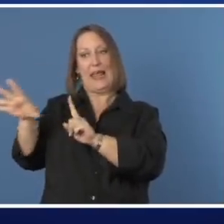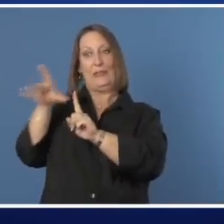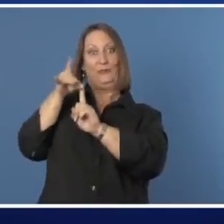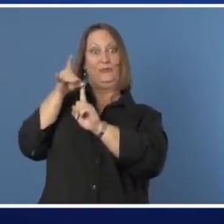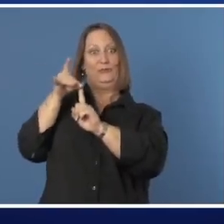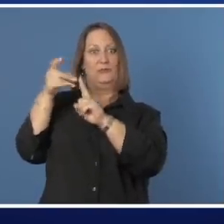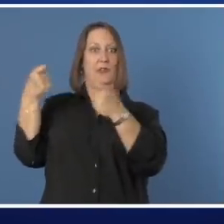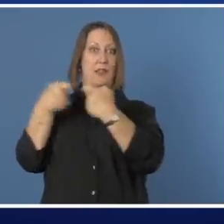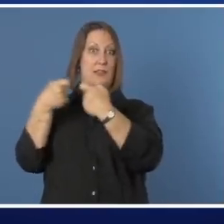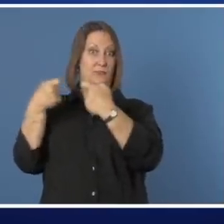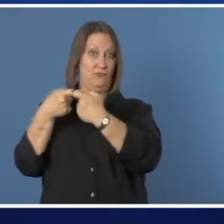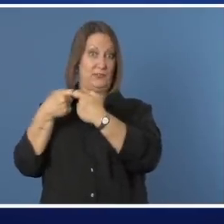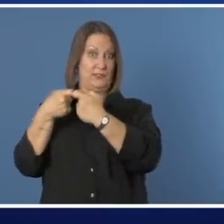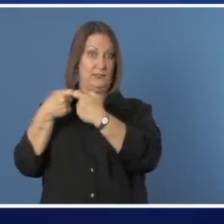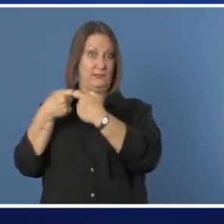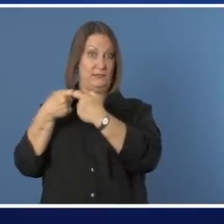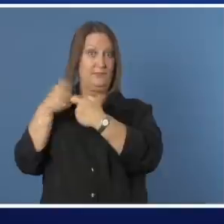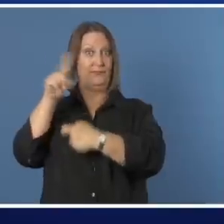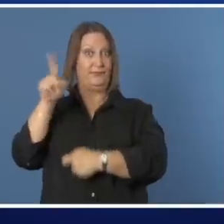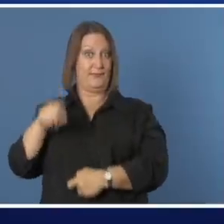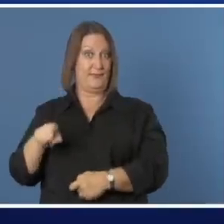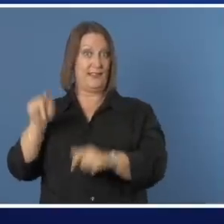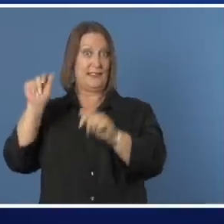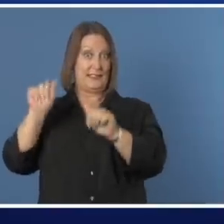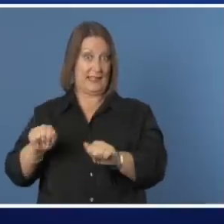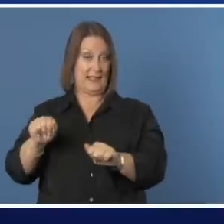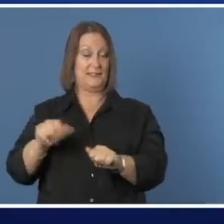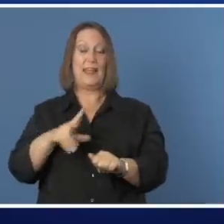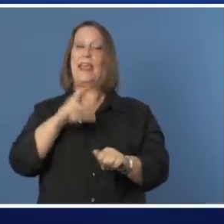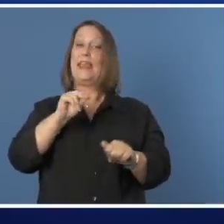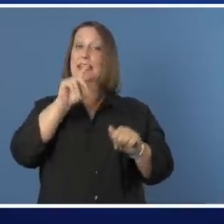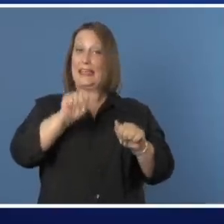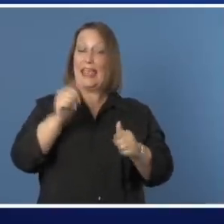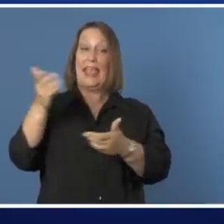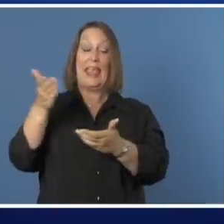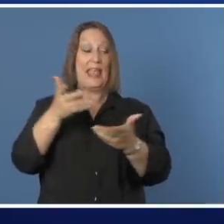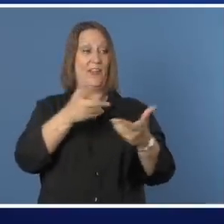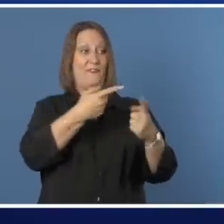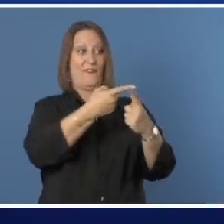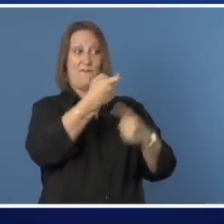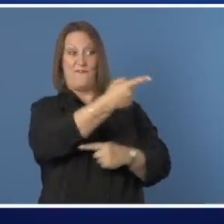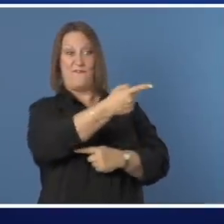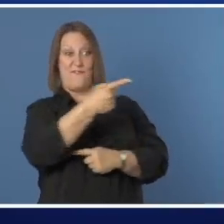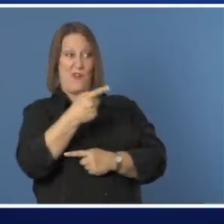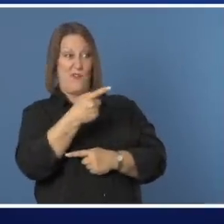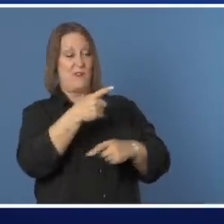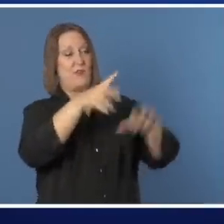Some of these items could carry electricity to you from some distance away.